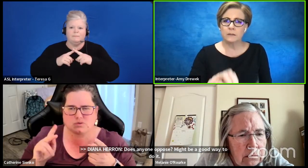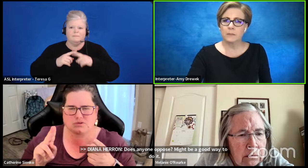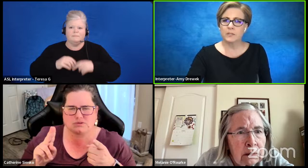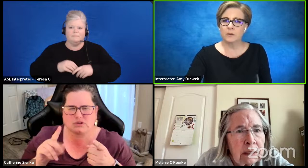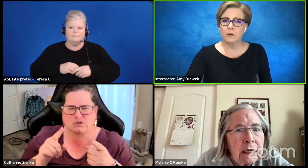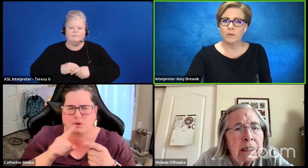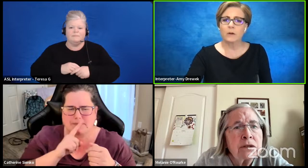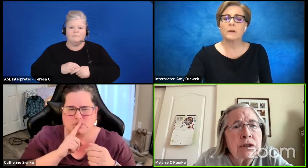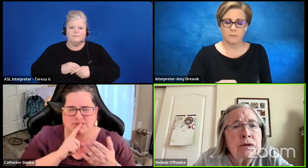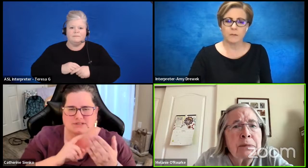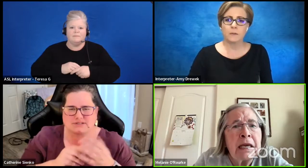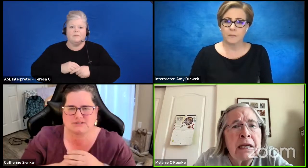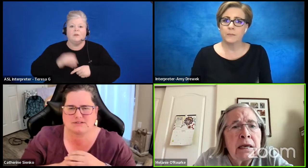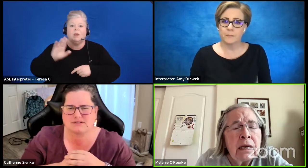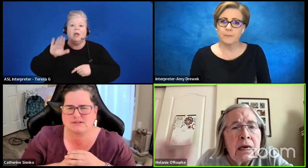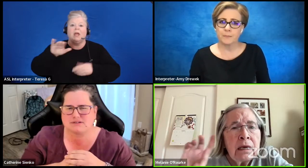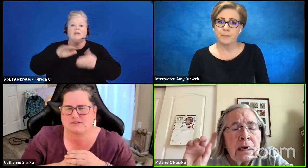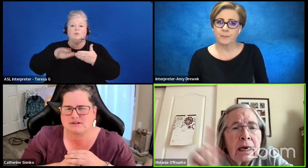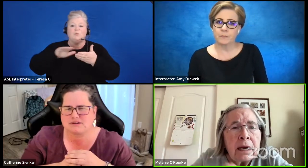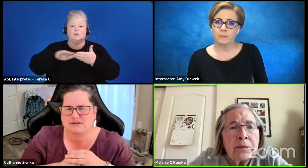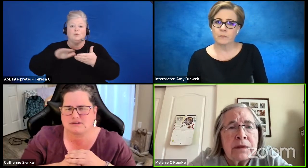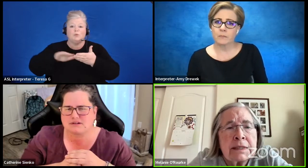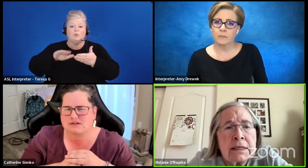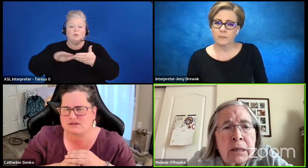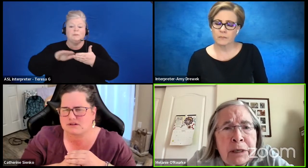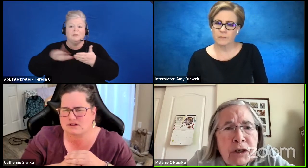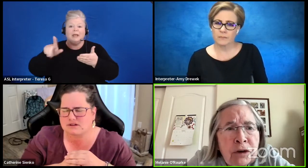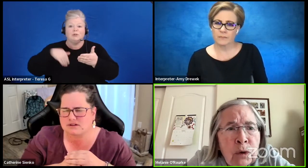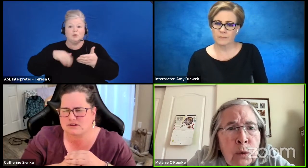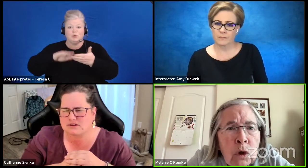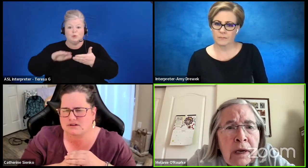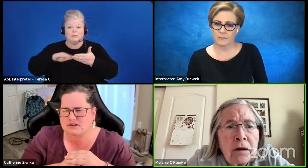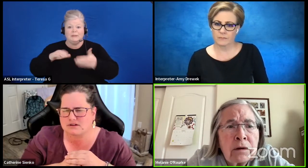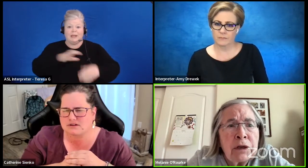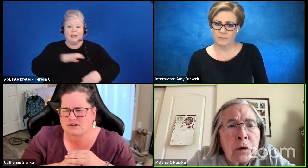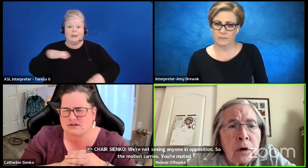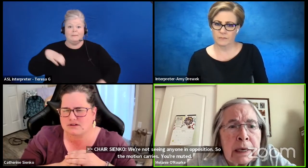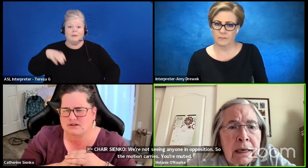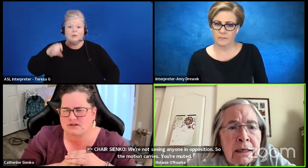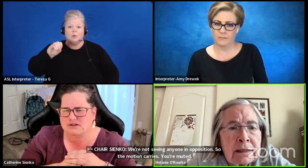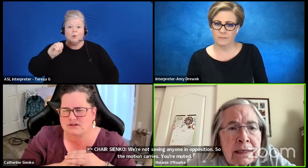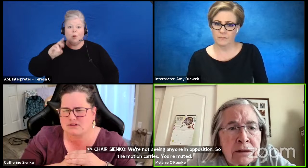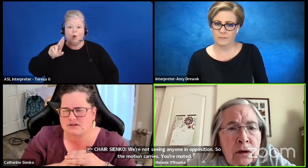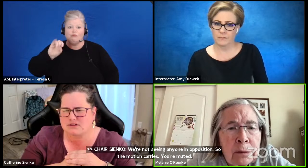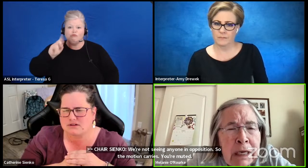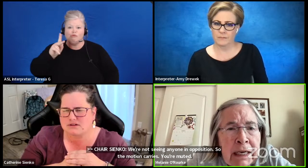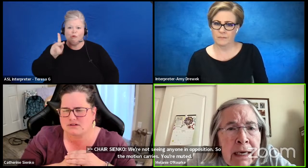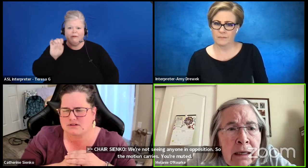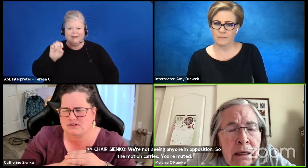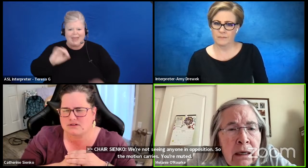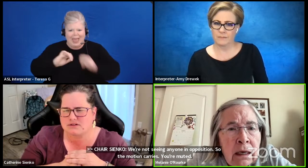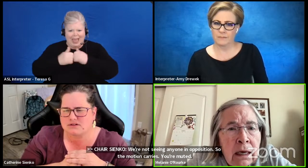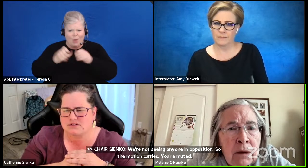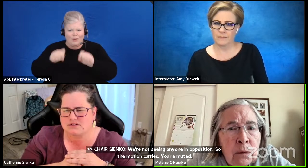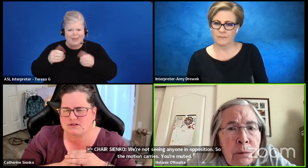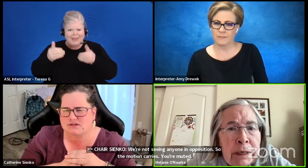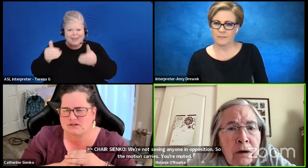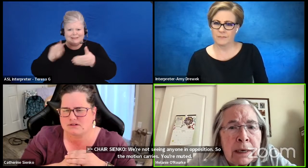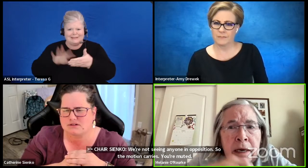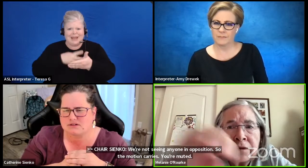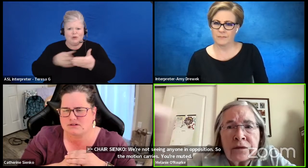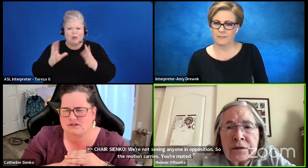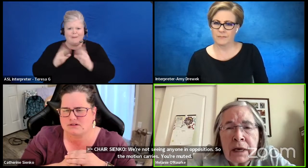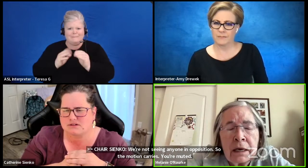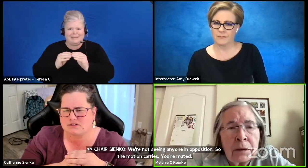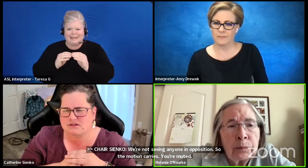You're muted, Excuse Commissioner O'Rourke. me. This is Commissioner O'Rourke. How can you go ahead and schedule a meeting when we